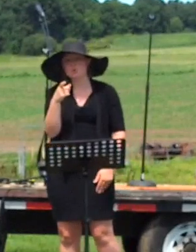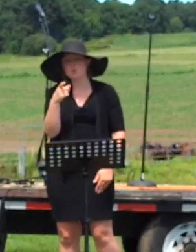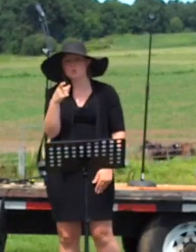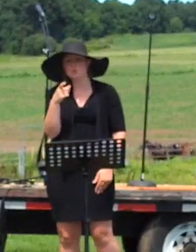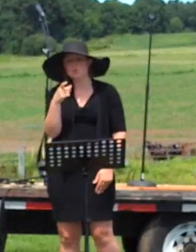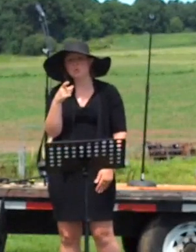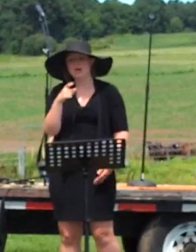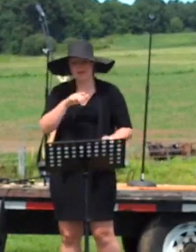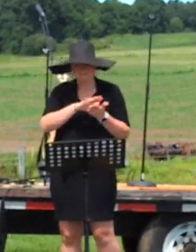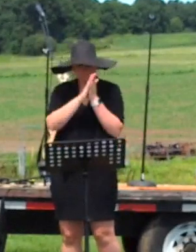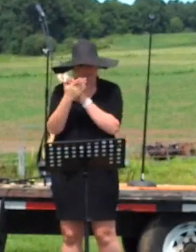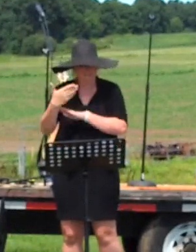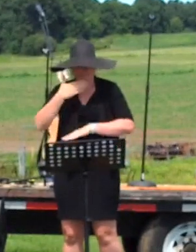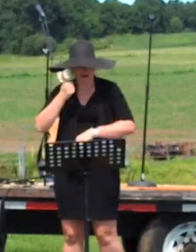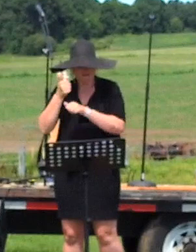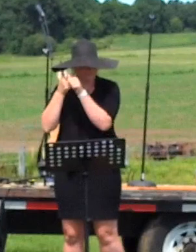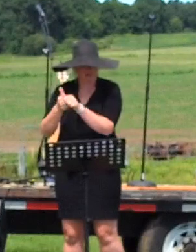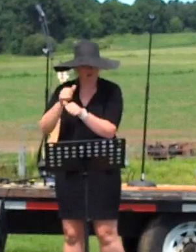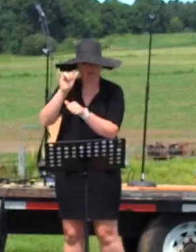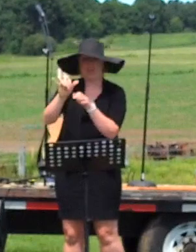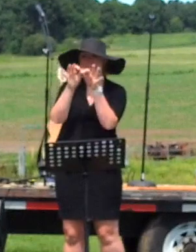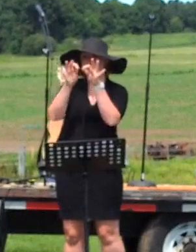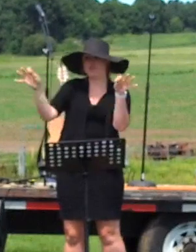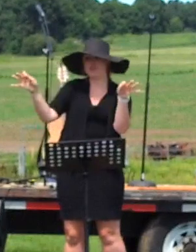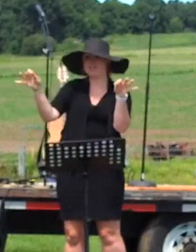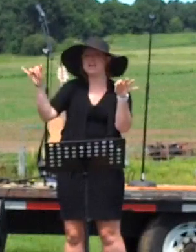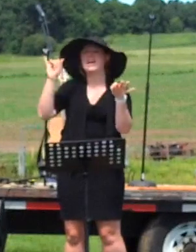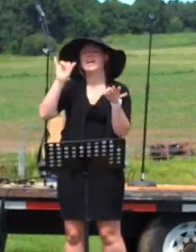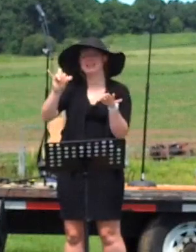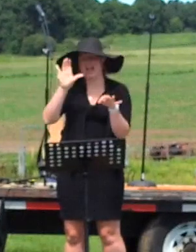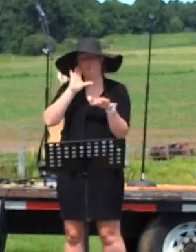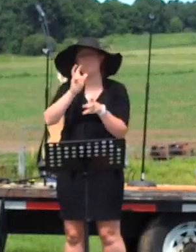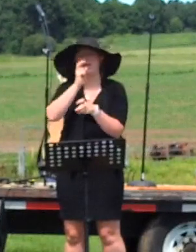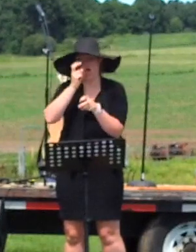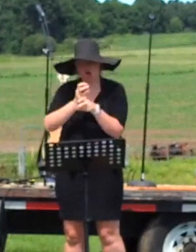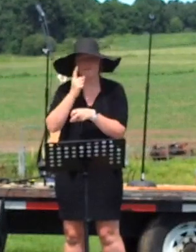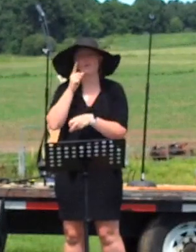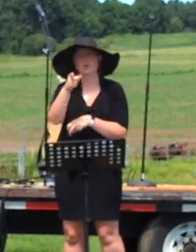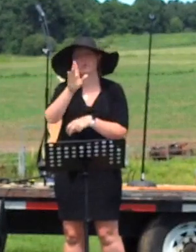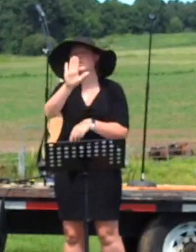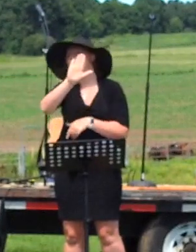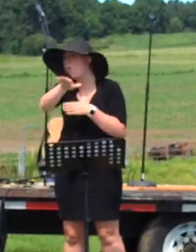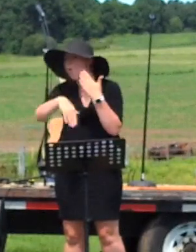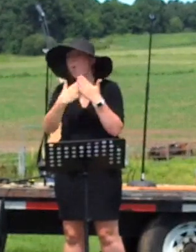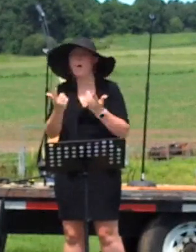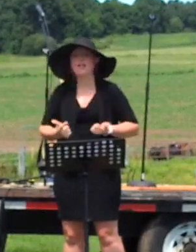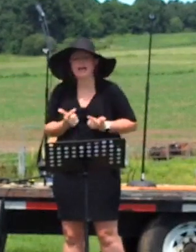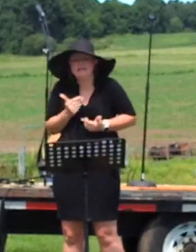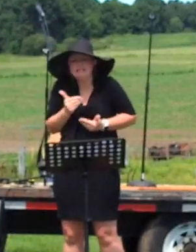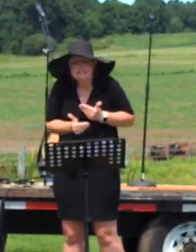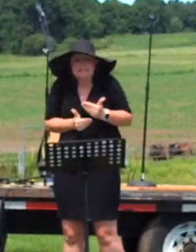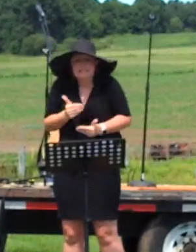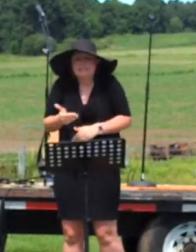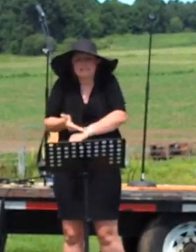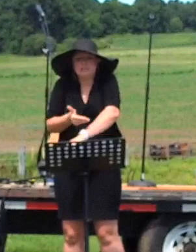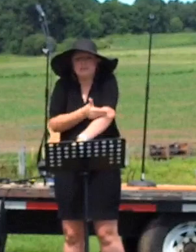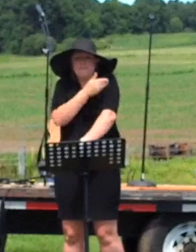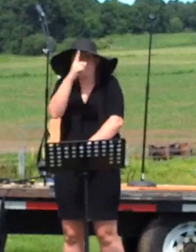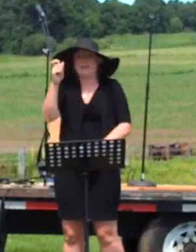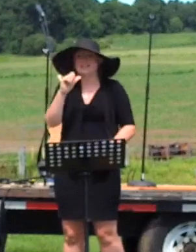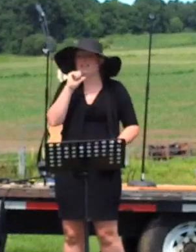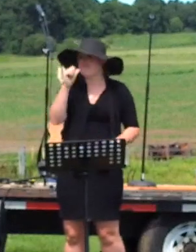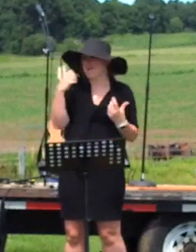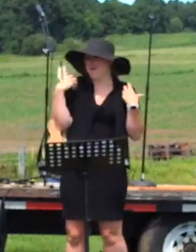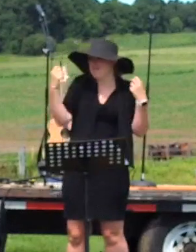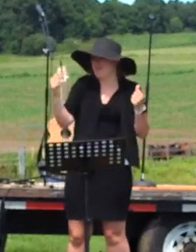is talking about here, that's going to be a lifelong process for you. Because unhealthy eights will say, "It's my